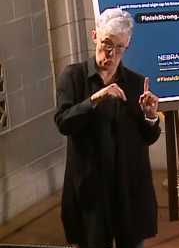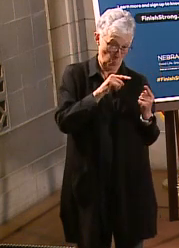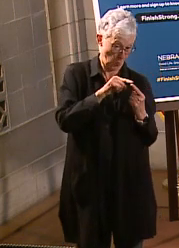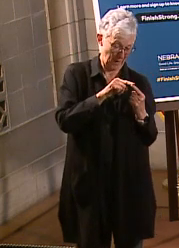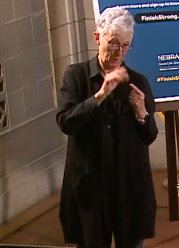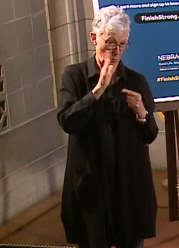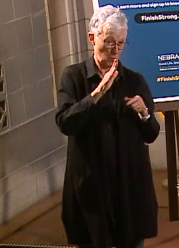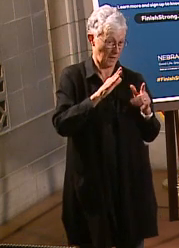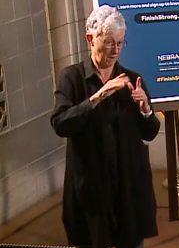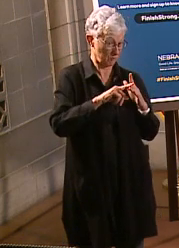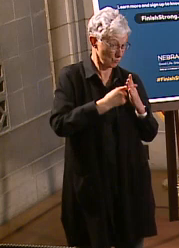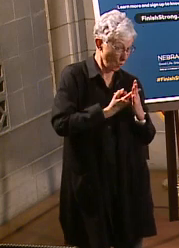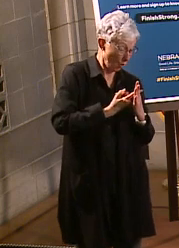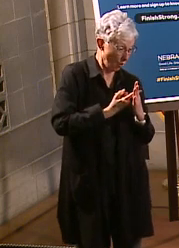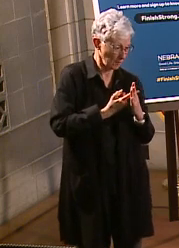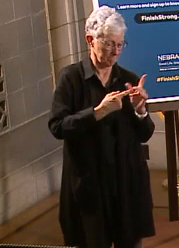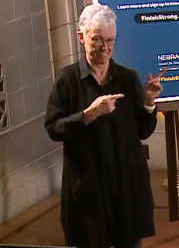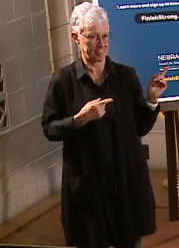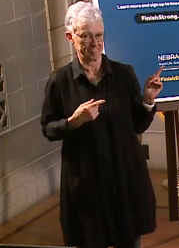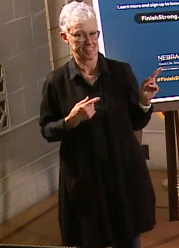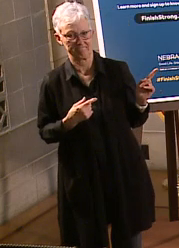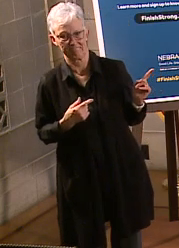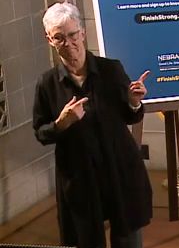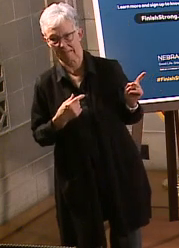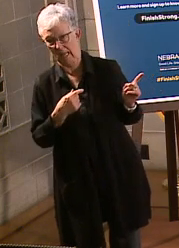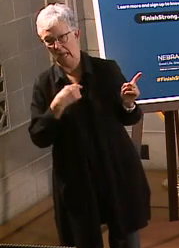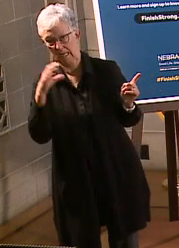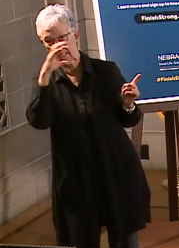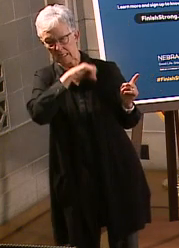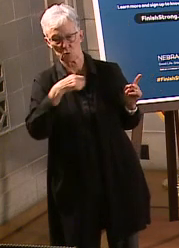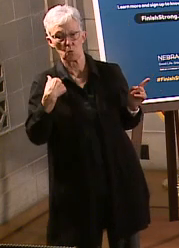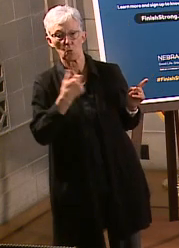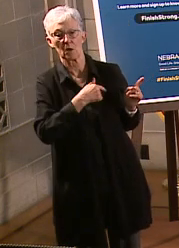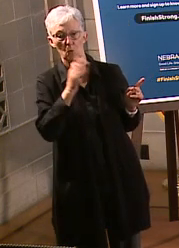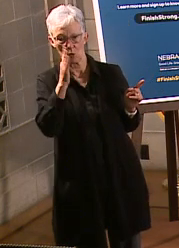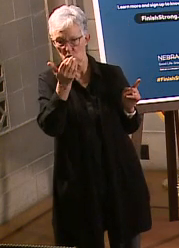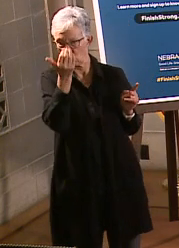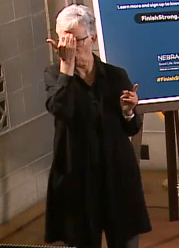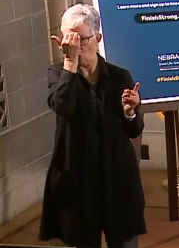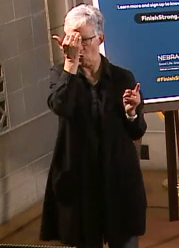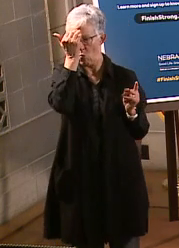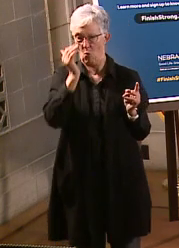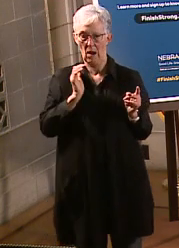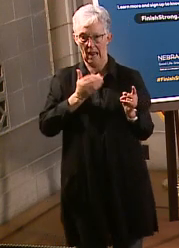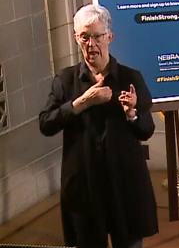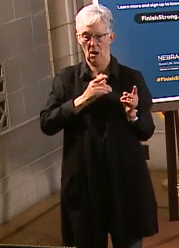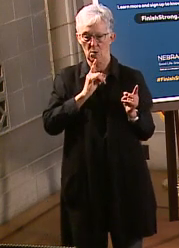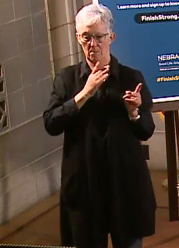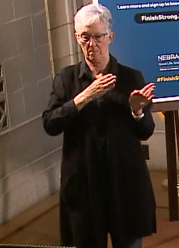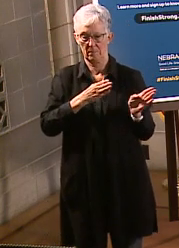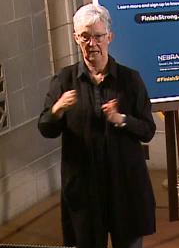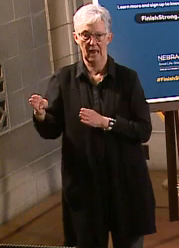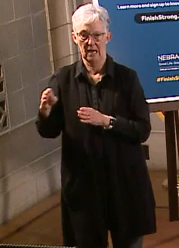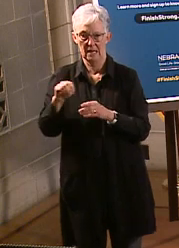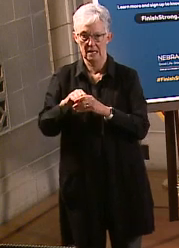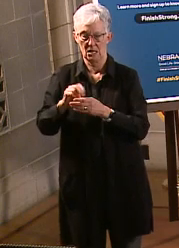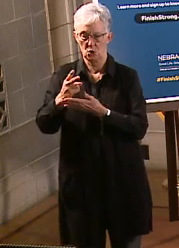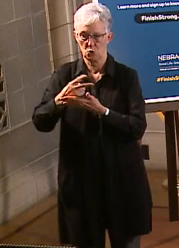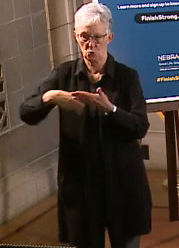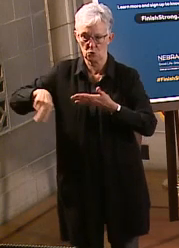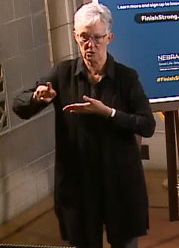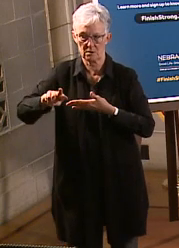exact timeline, but I'll estimate within the next 2 weeks. So that's. Okay, let's be clear about what you're talking about,